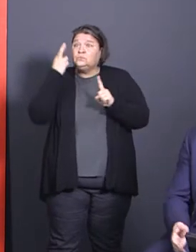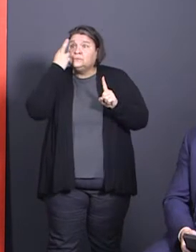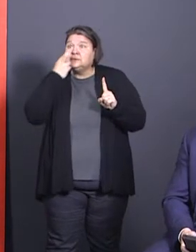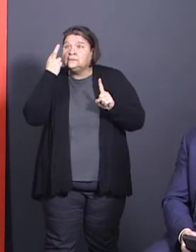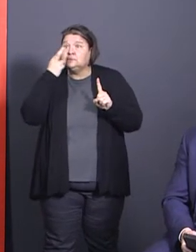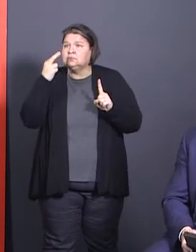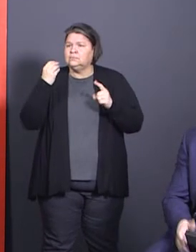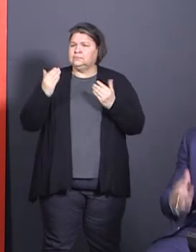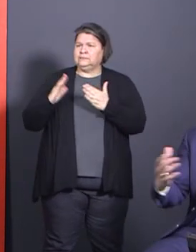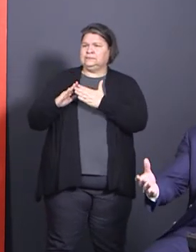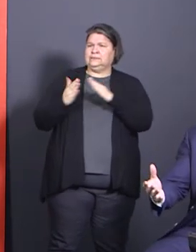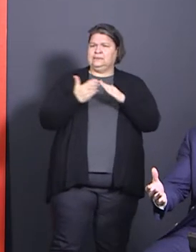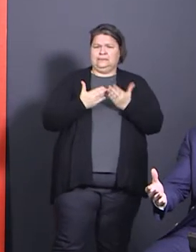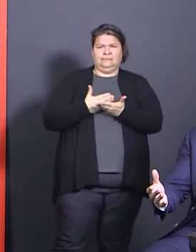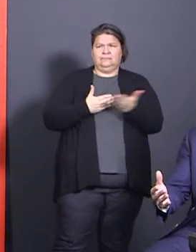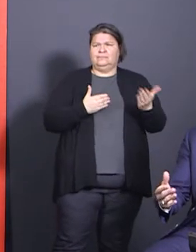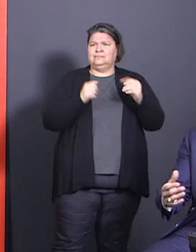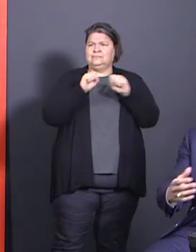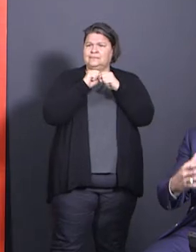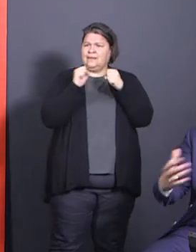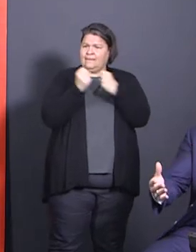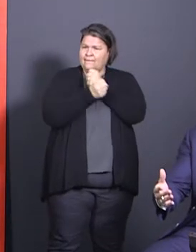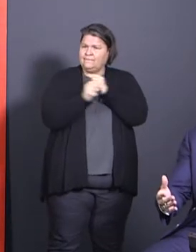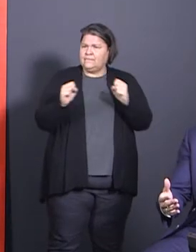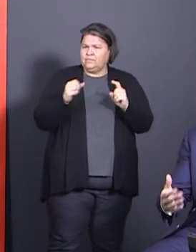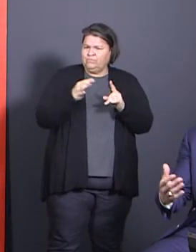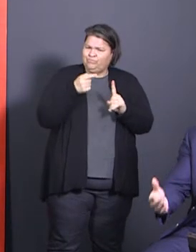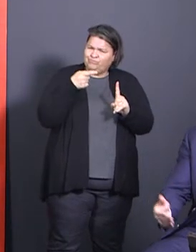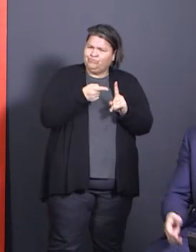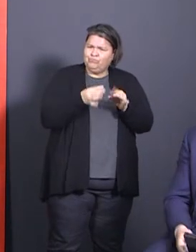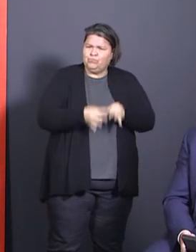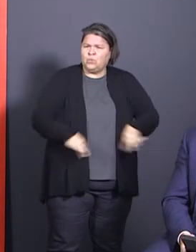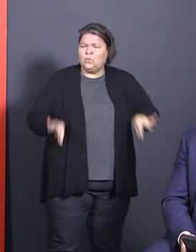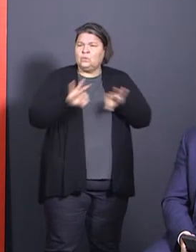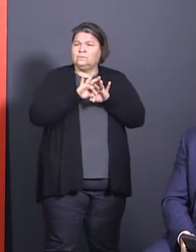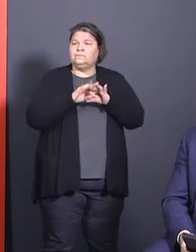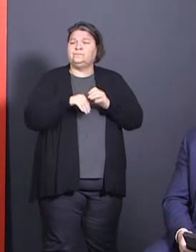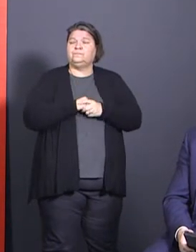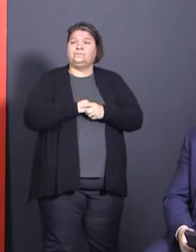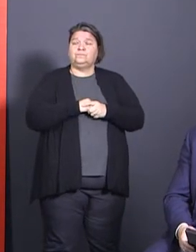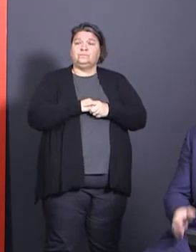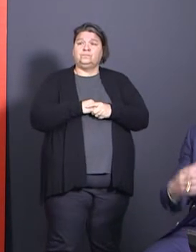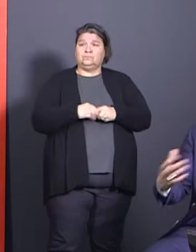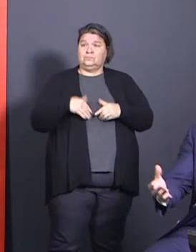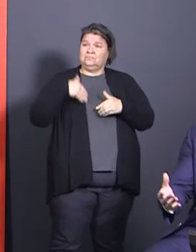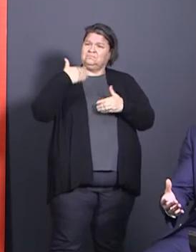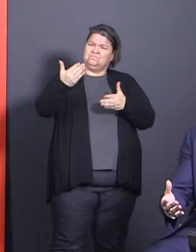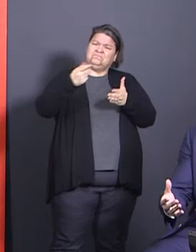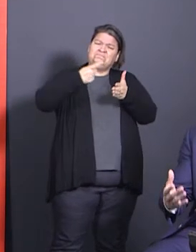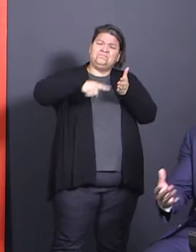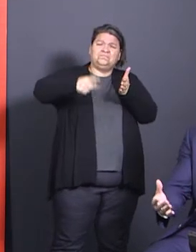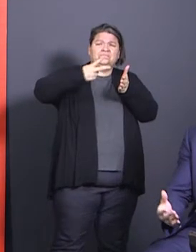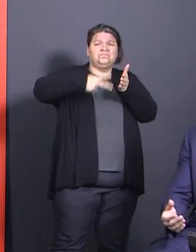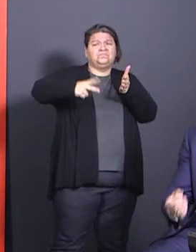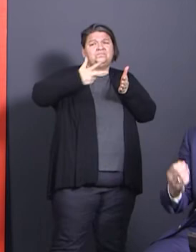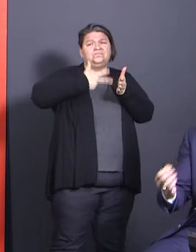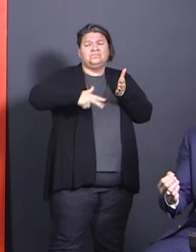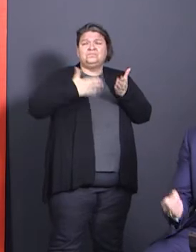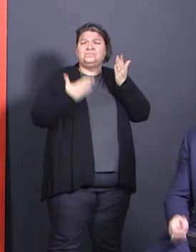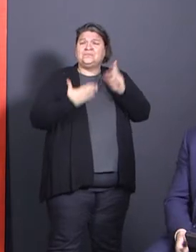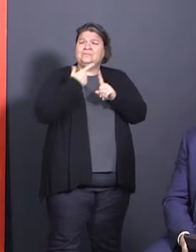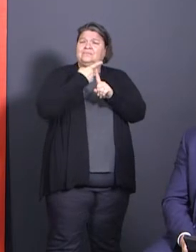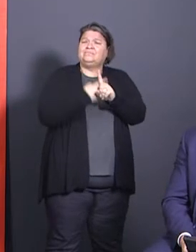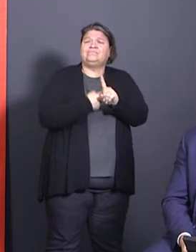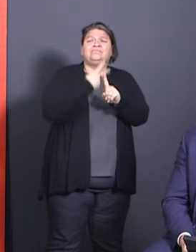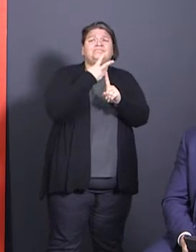committed through that effort over the next couple of weeks, over the next month, to constantly putting out information about exactly